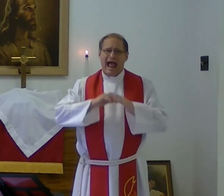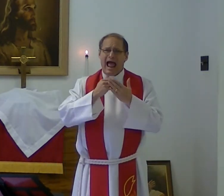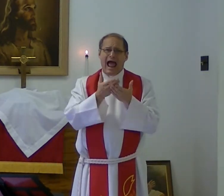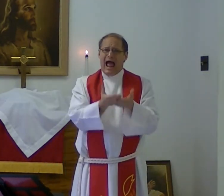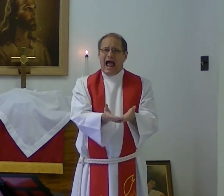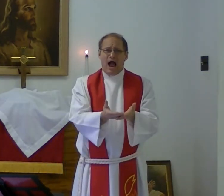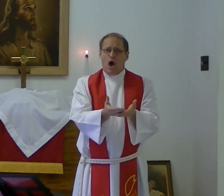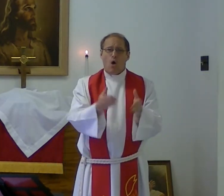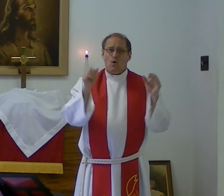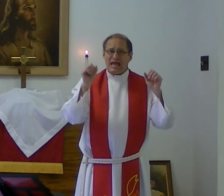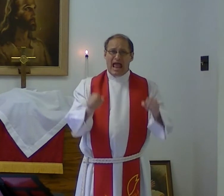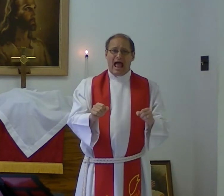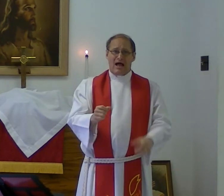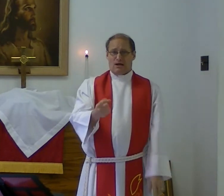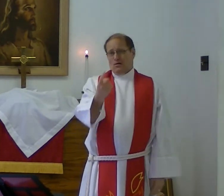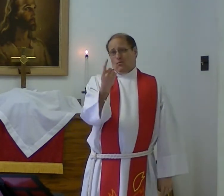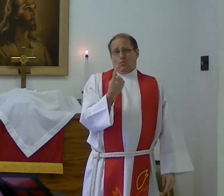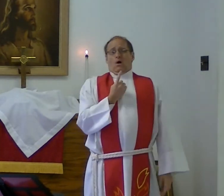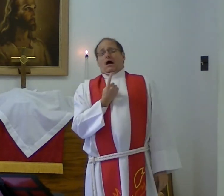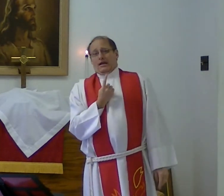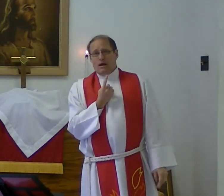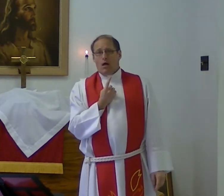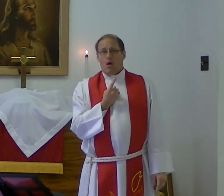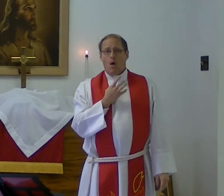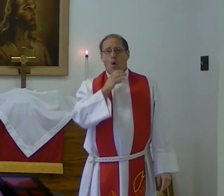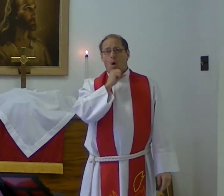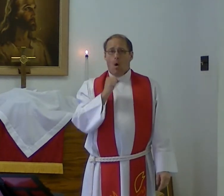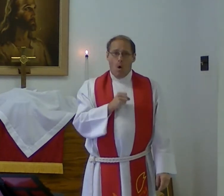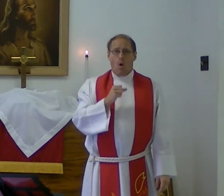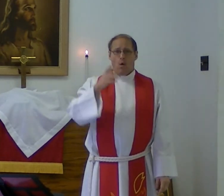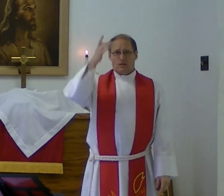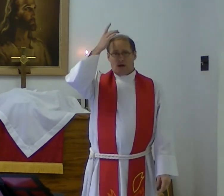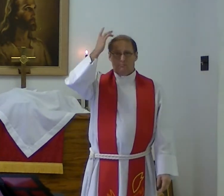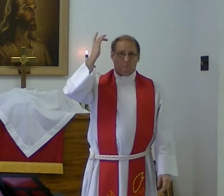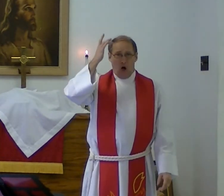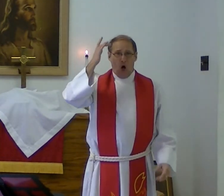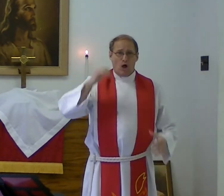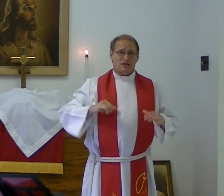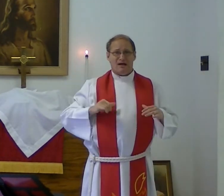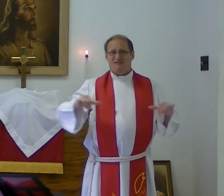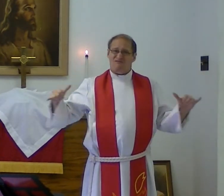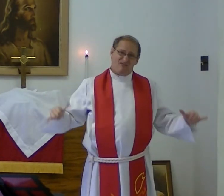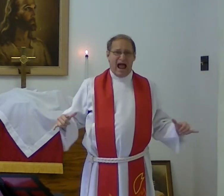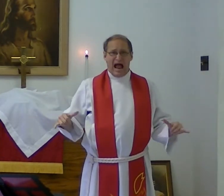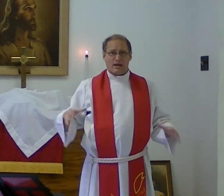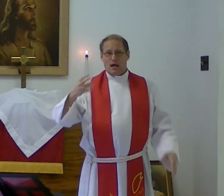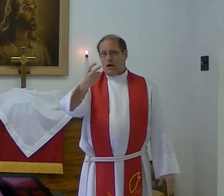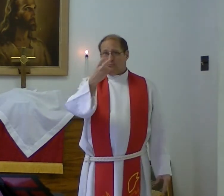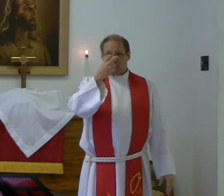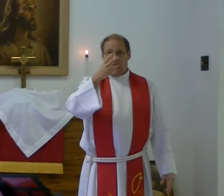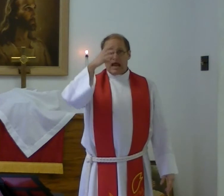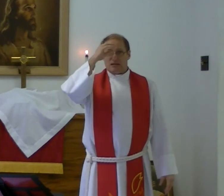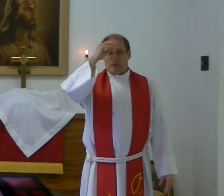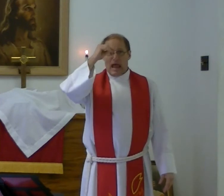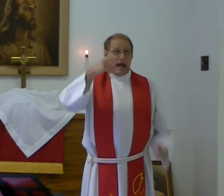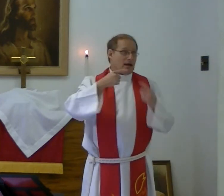How can one old, bald, fat, blind man